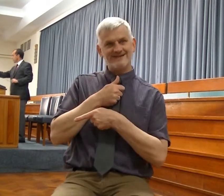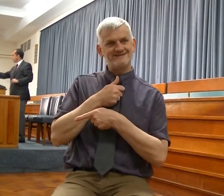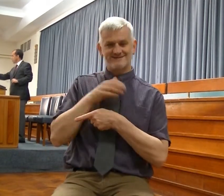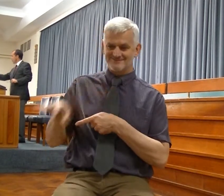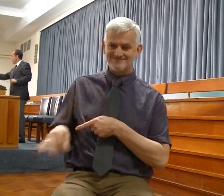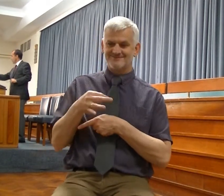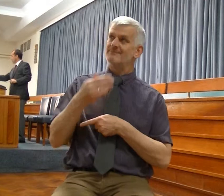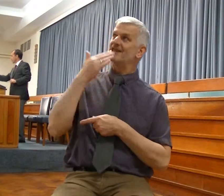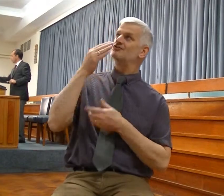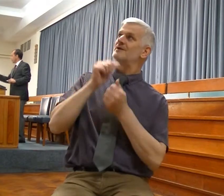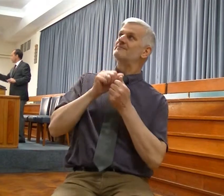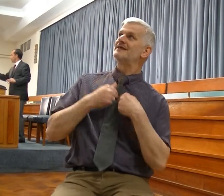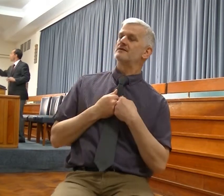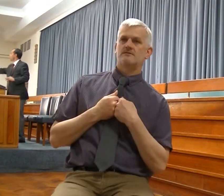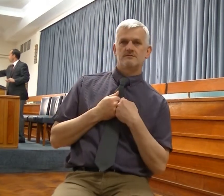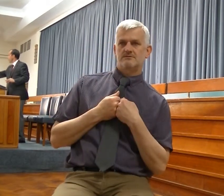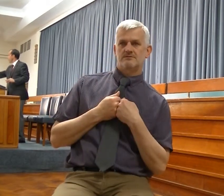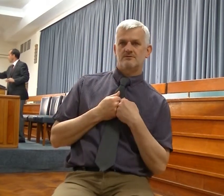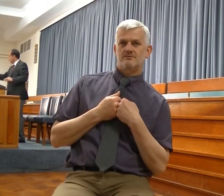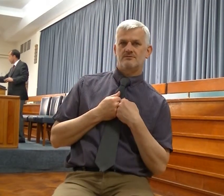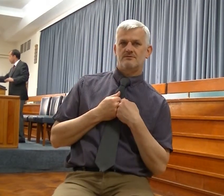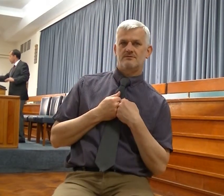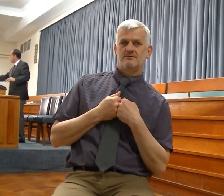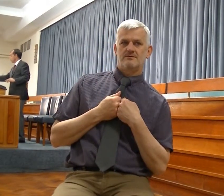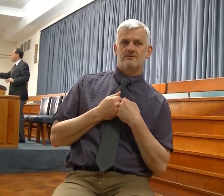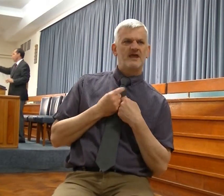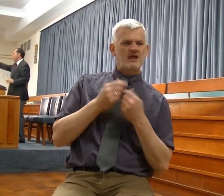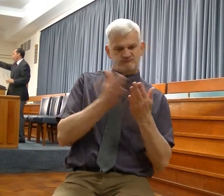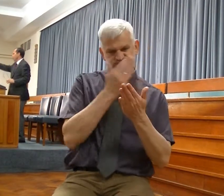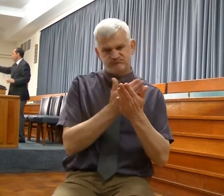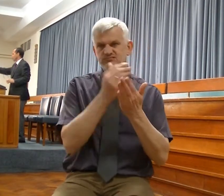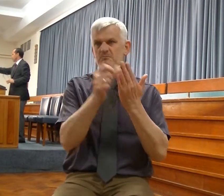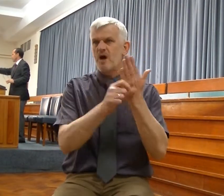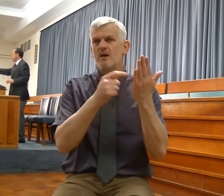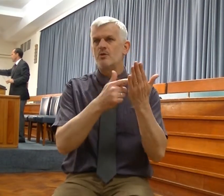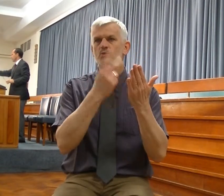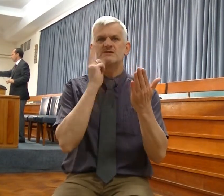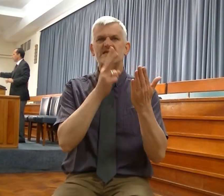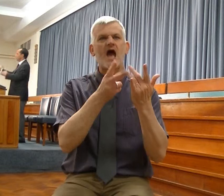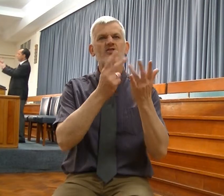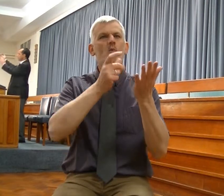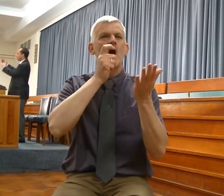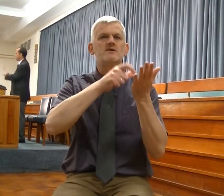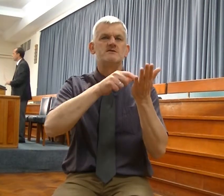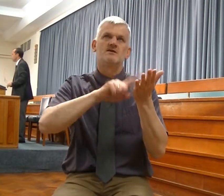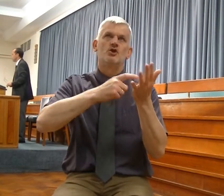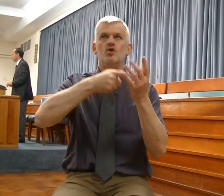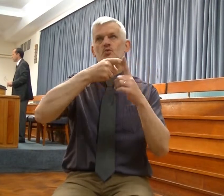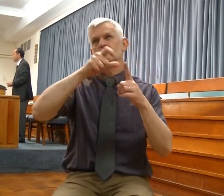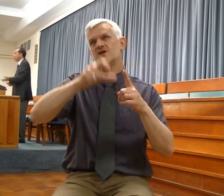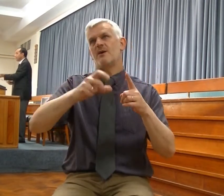so many confessions, there are so many words of sinner prayers through the scriptures in Luke 18, verse 13,